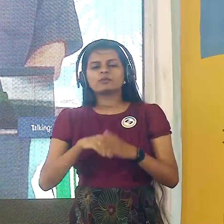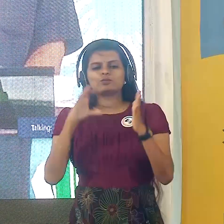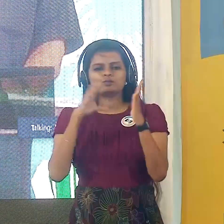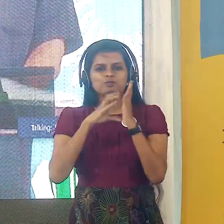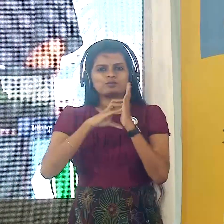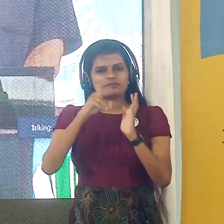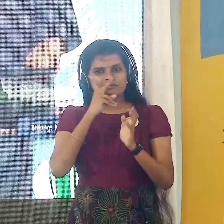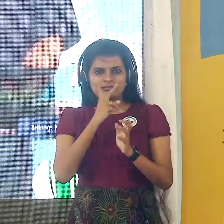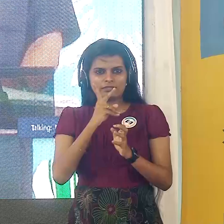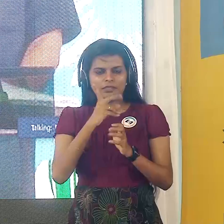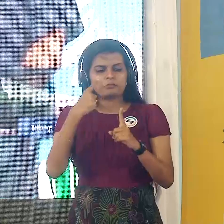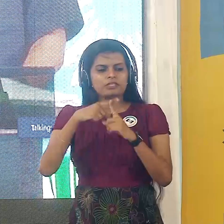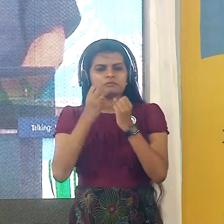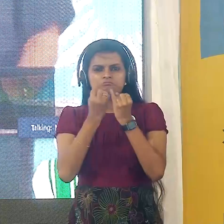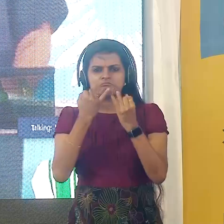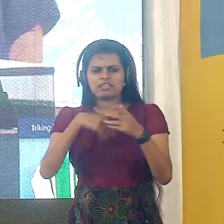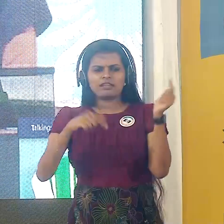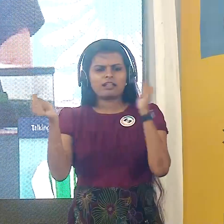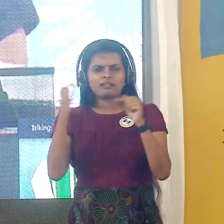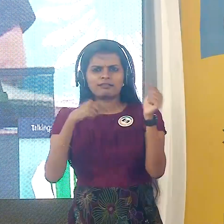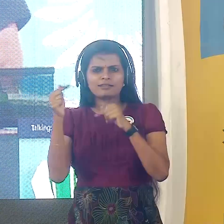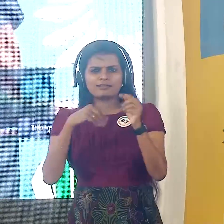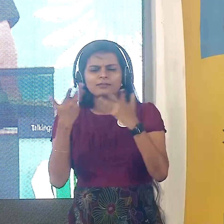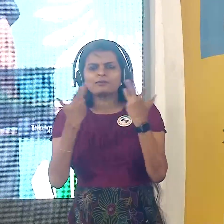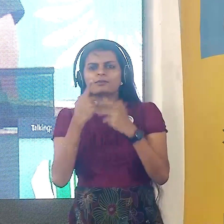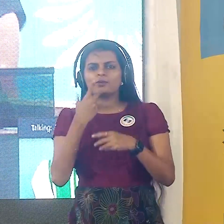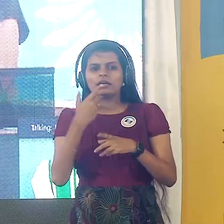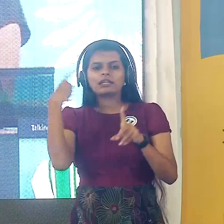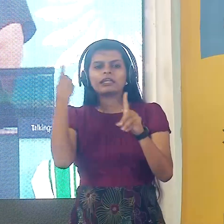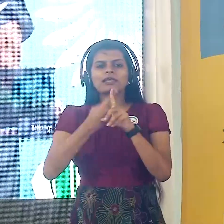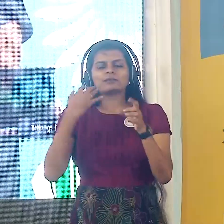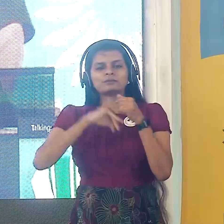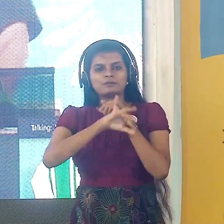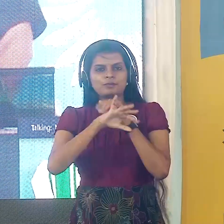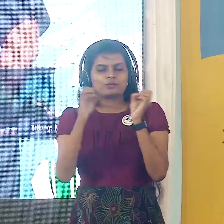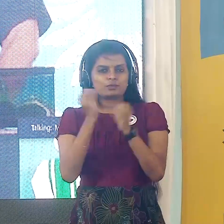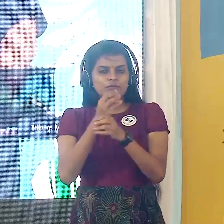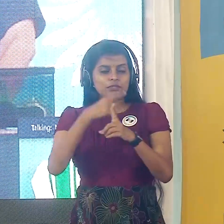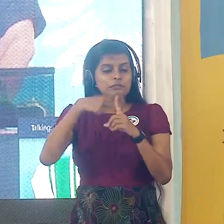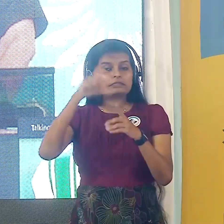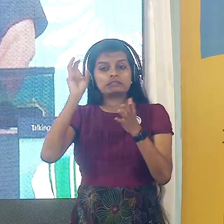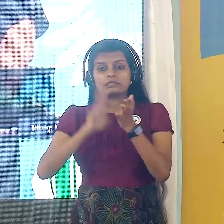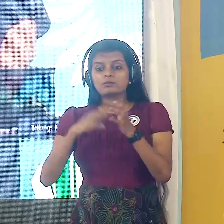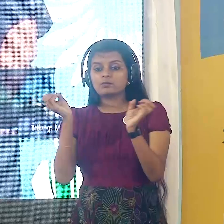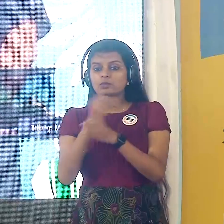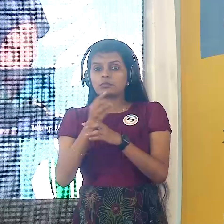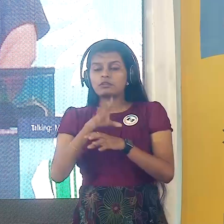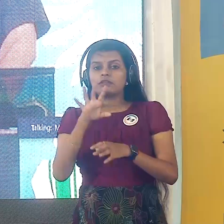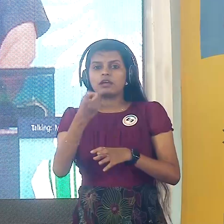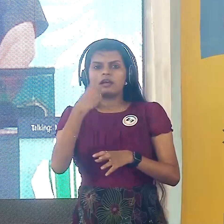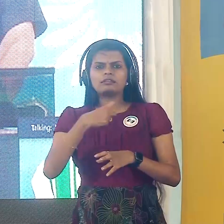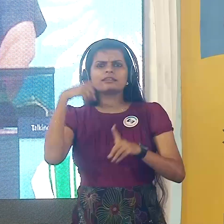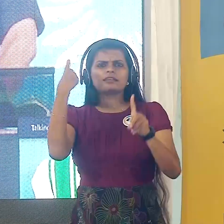of messages coming on social media, the Keraleeyam social media and the CM's social media, asking why